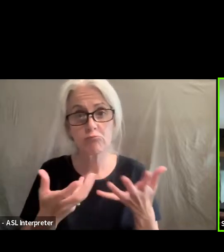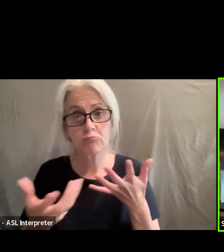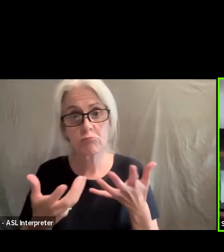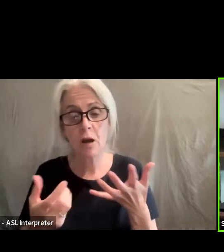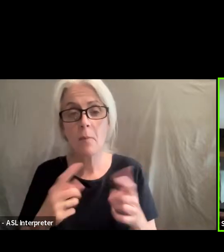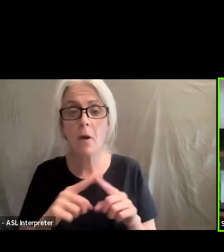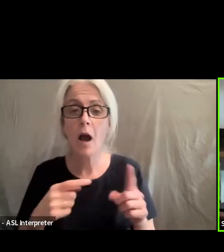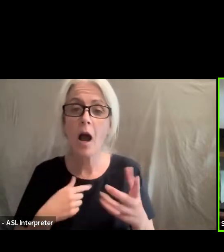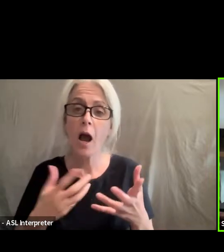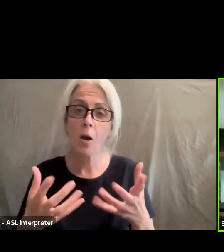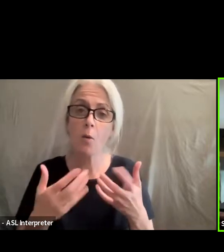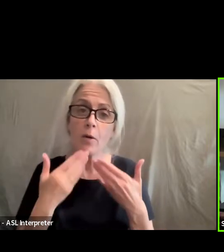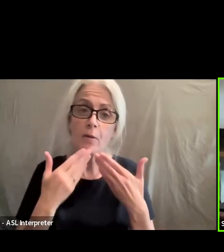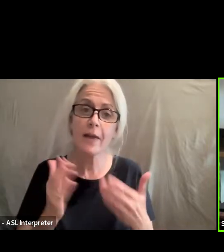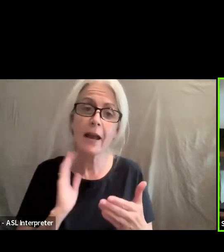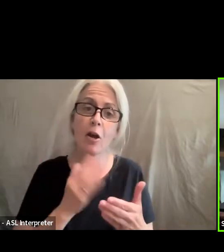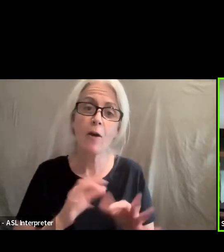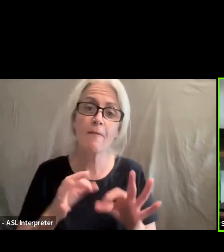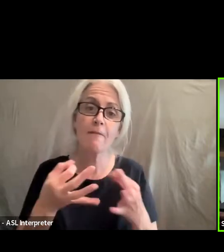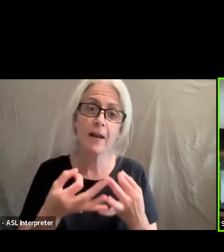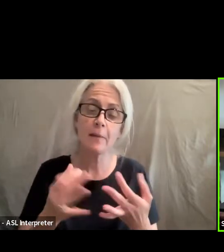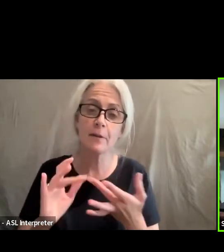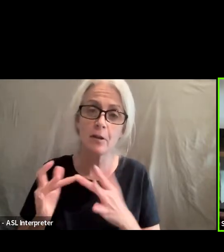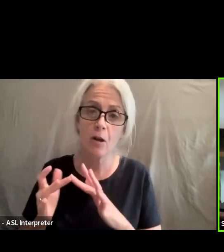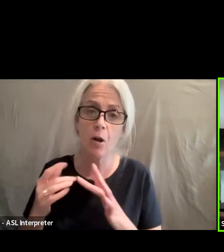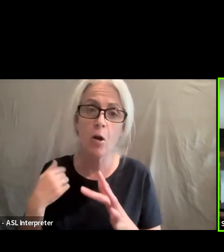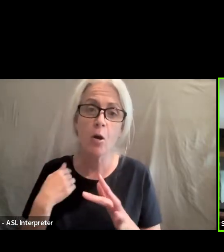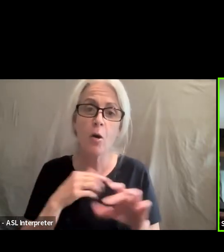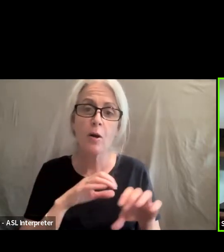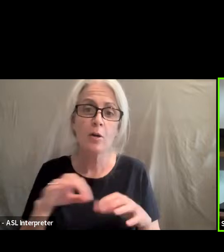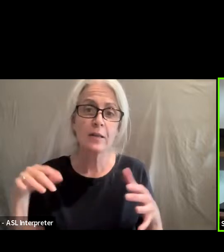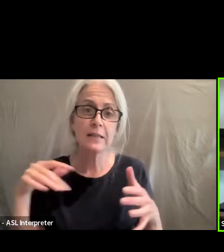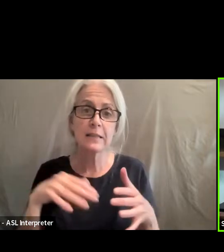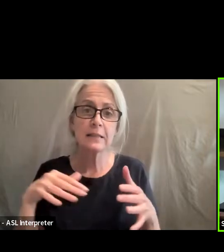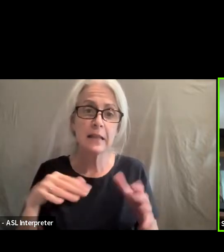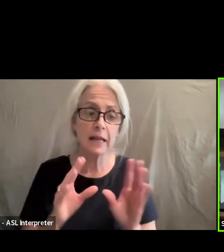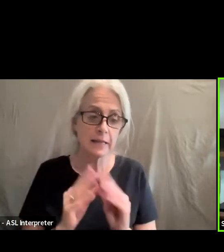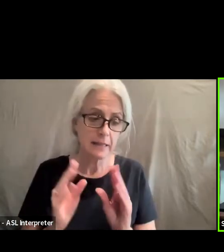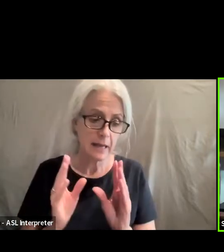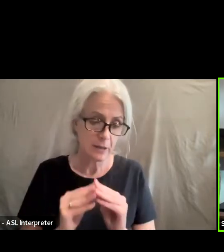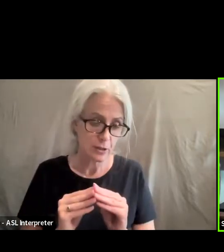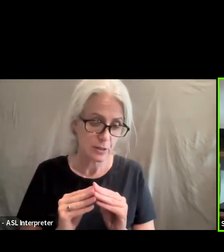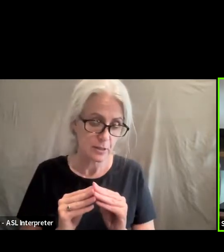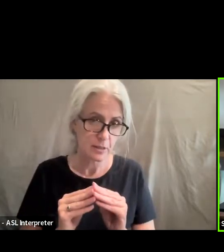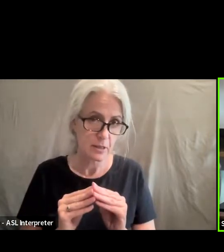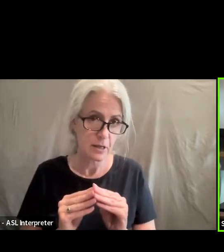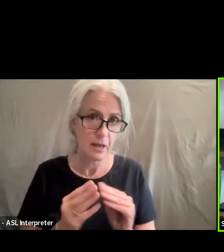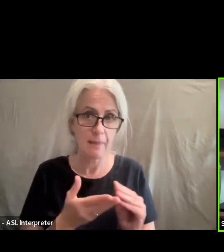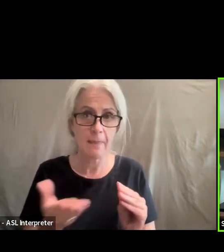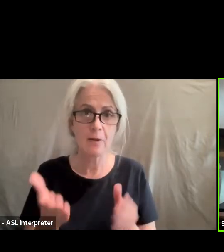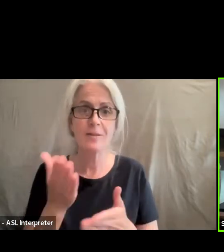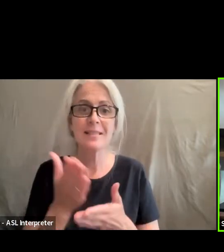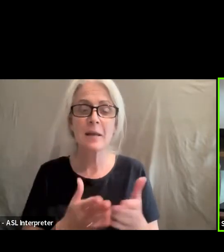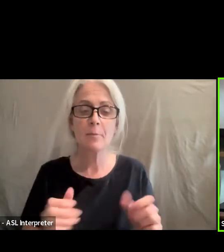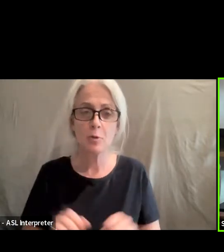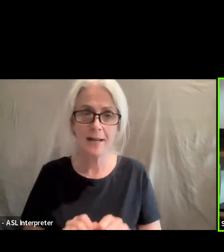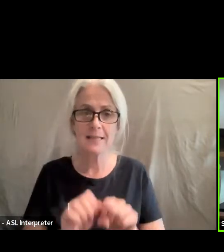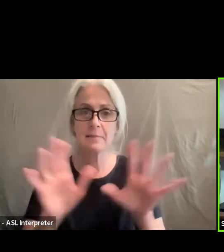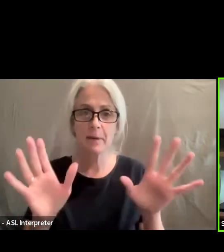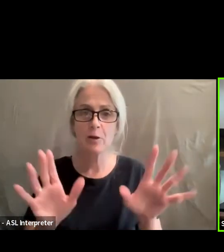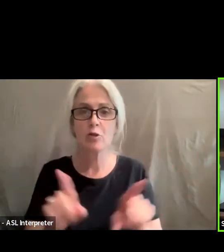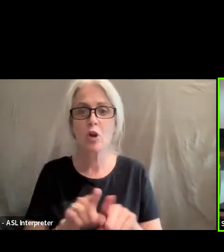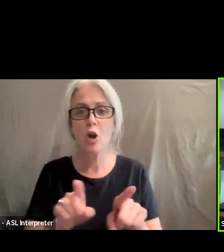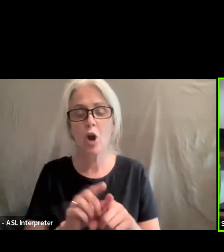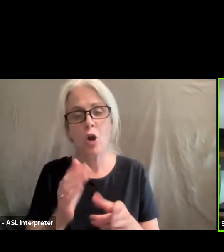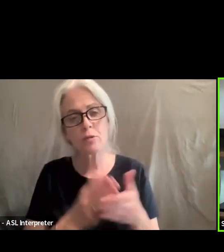I also wanted to thank our families online. We do these study sessions, so so there's some transparency and also some